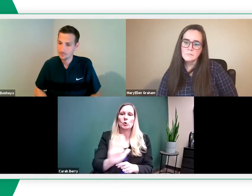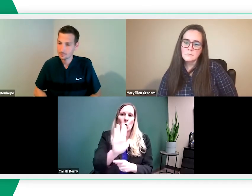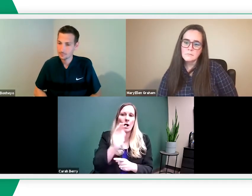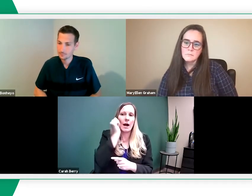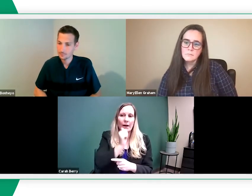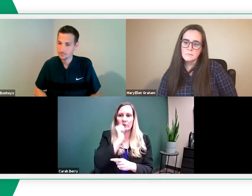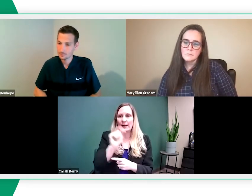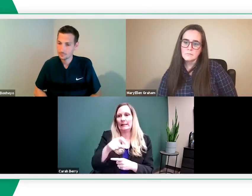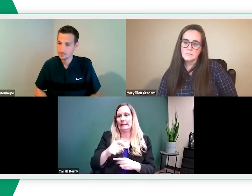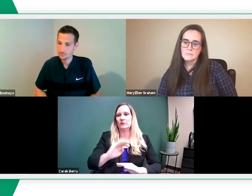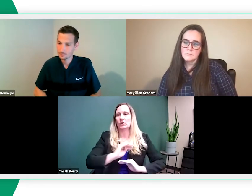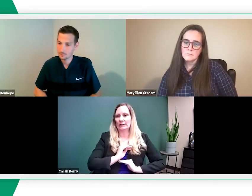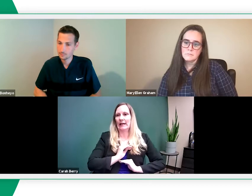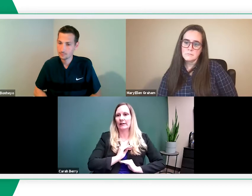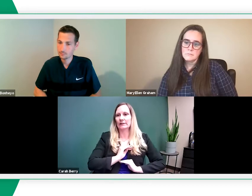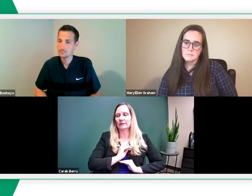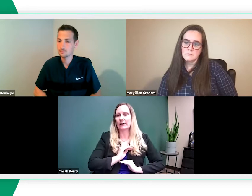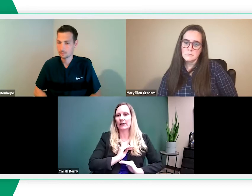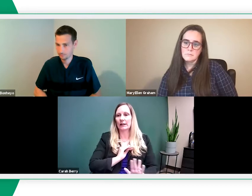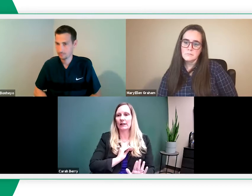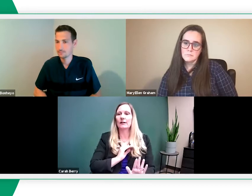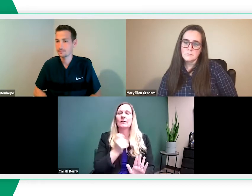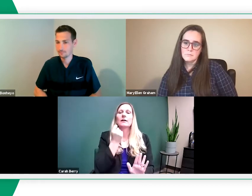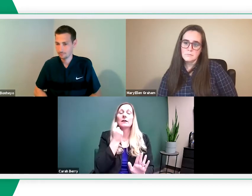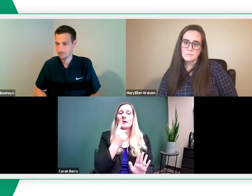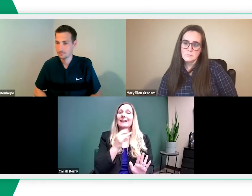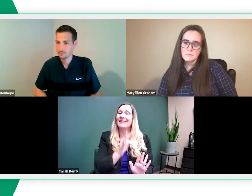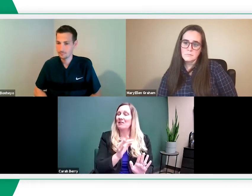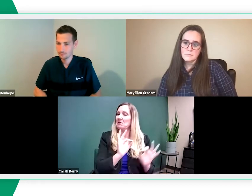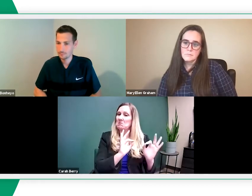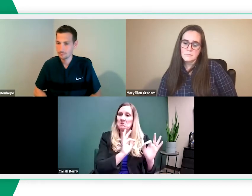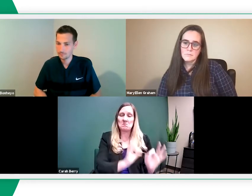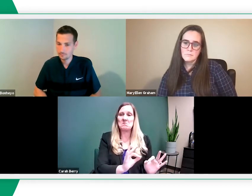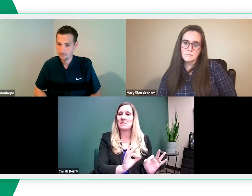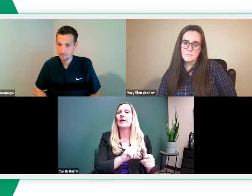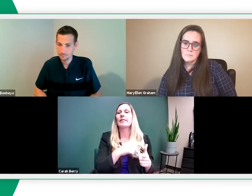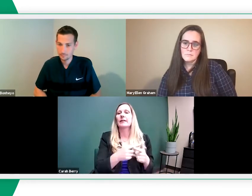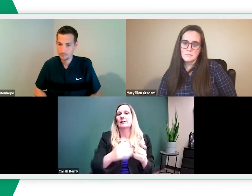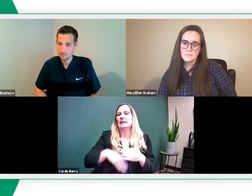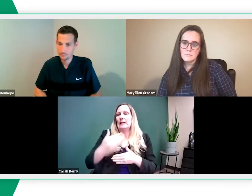And the reason for that is because I want to make sure that your everyday needs are met.